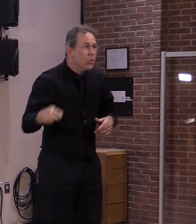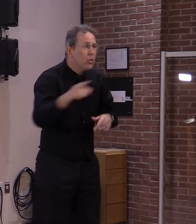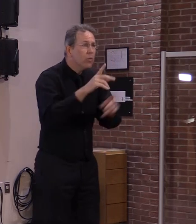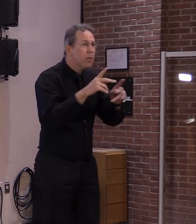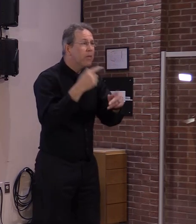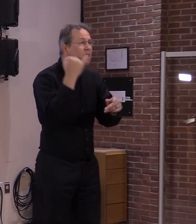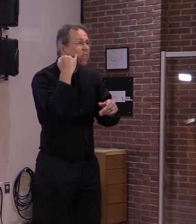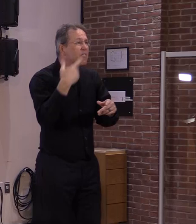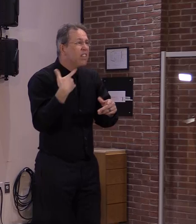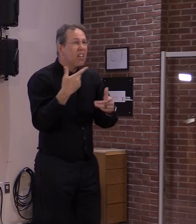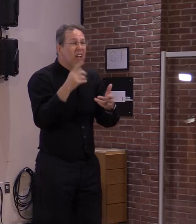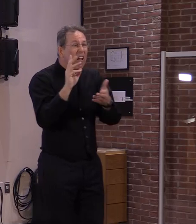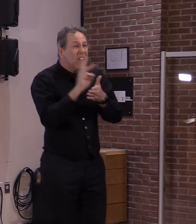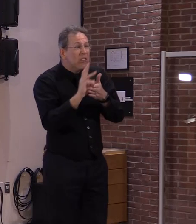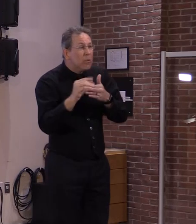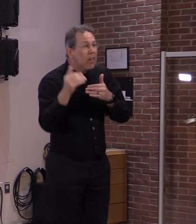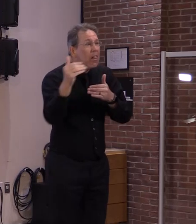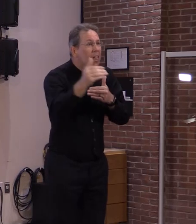earlier availability.